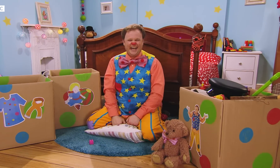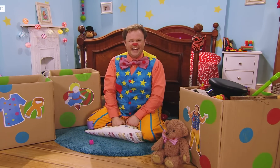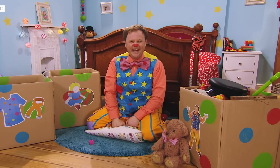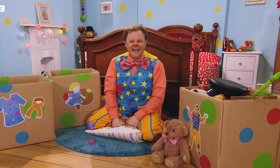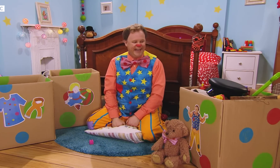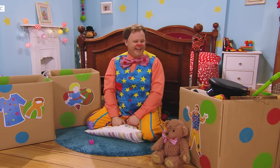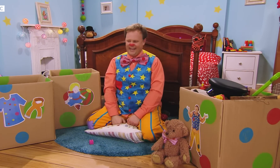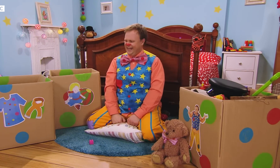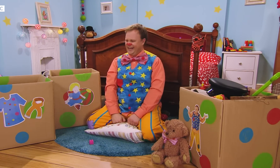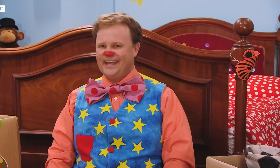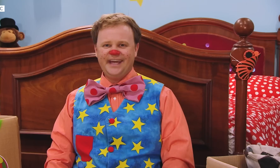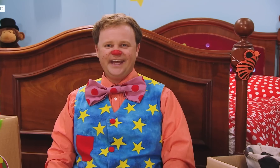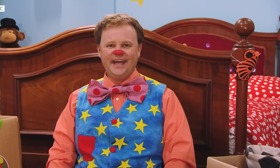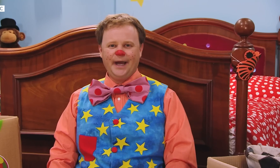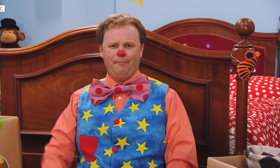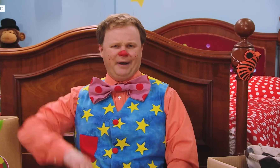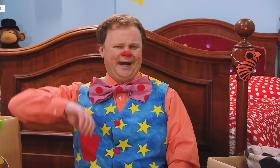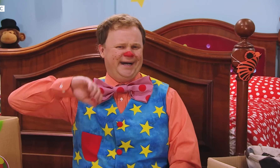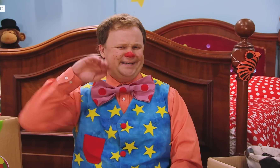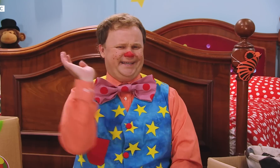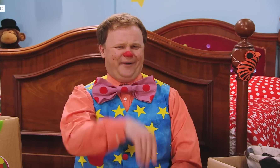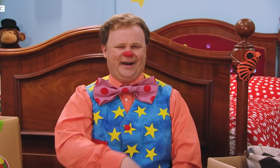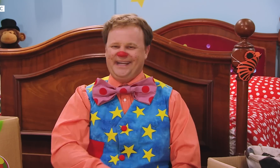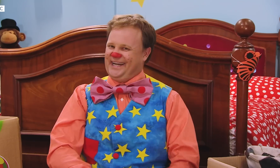keeping everything, Mr. Tumble?